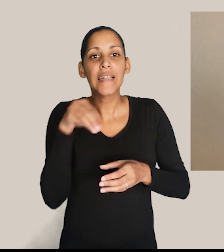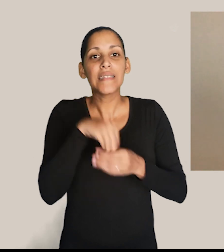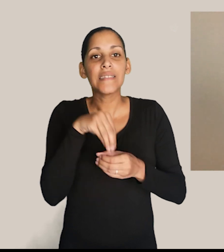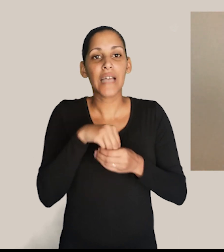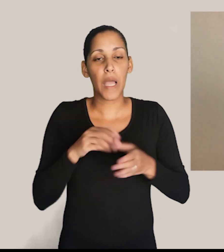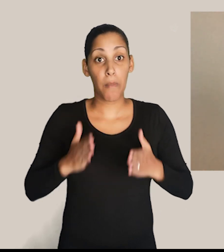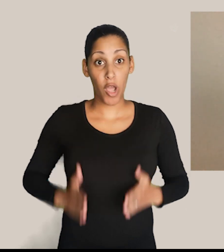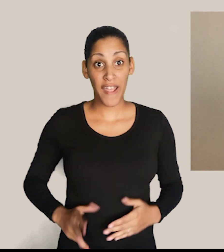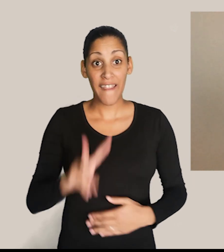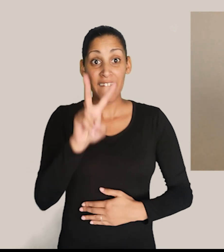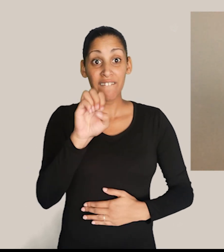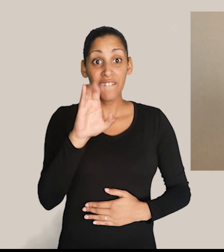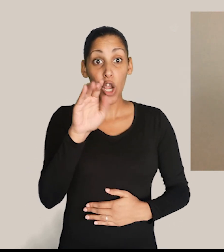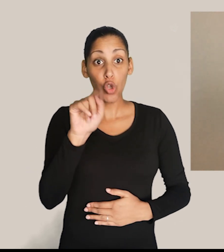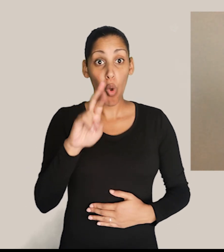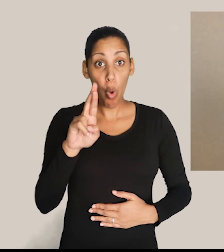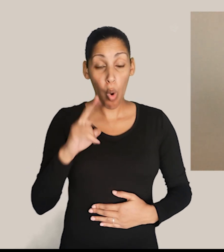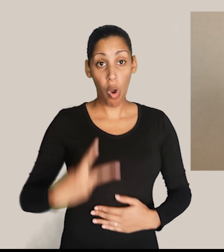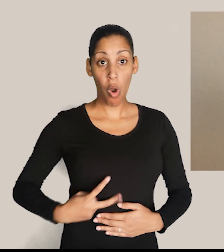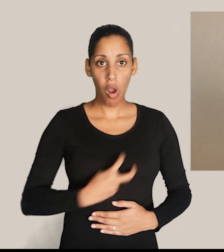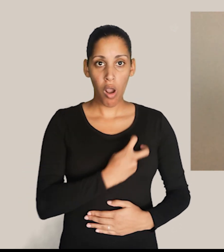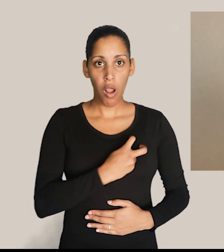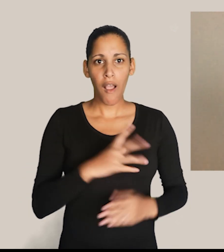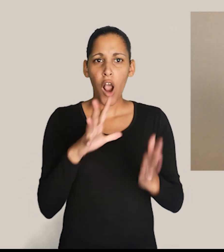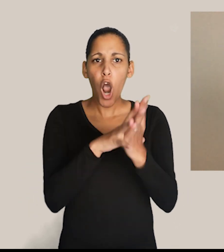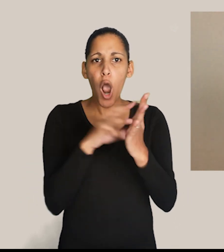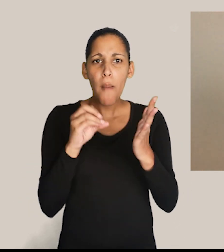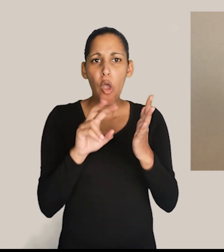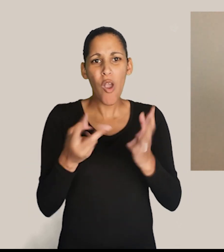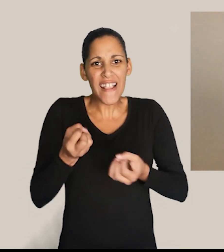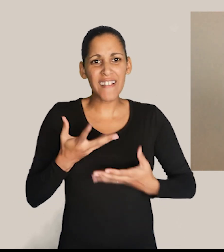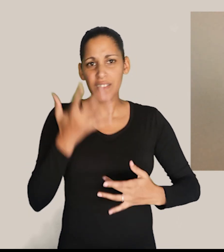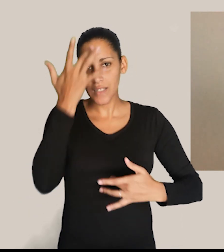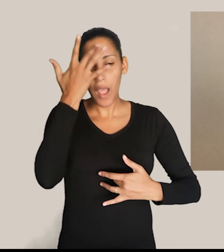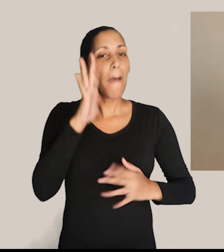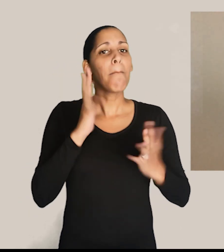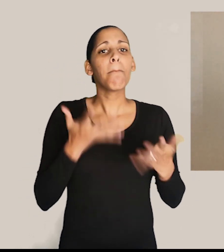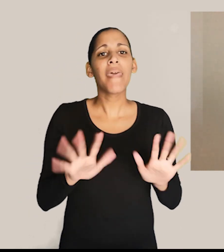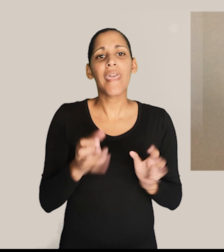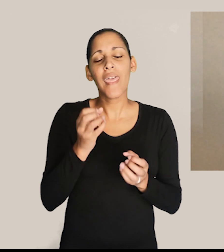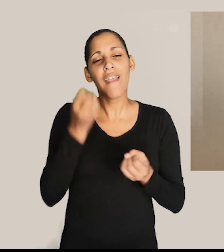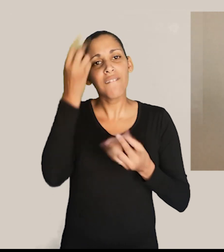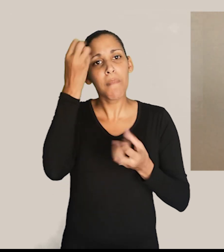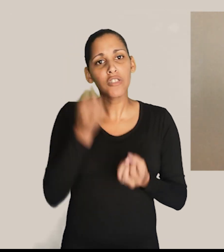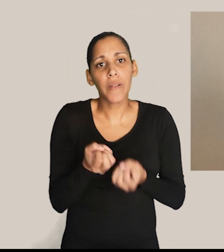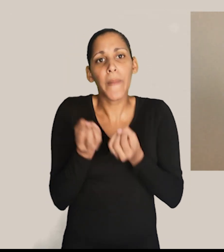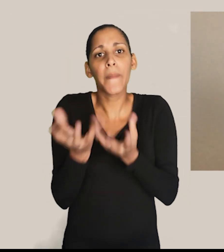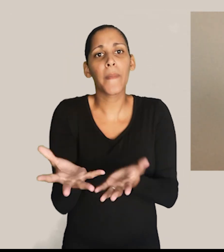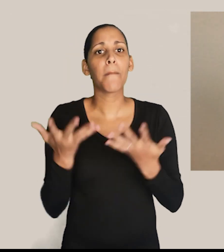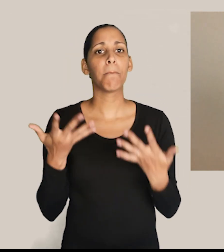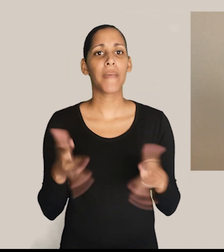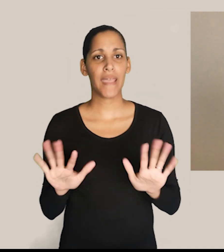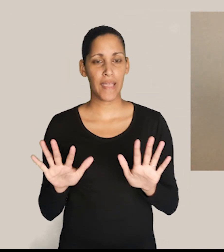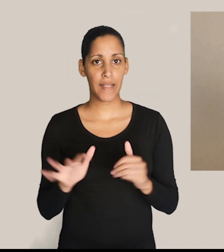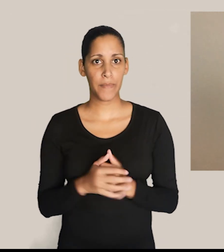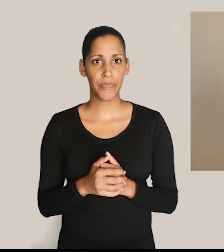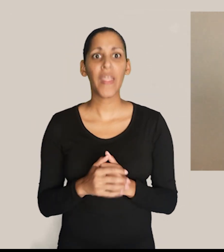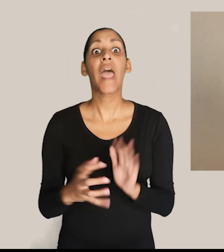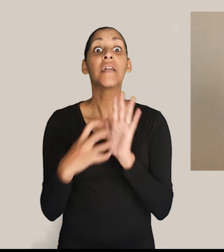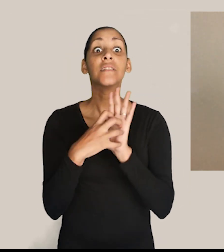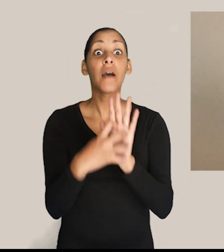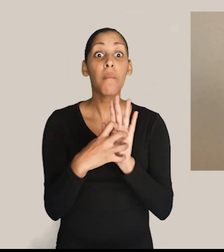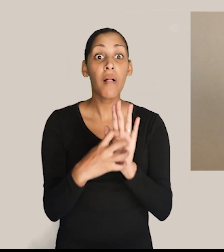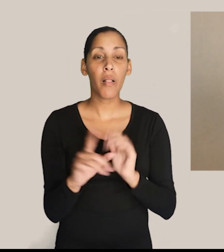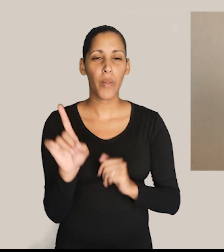in your body. The viral vector is engineered not to replicate or to make you sick, but simply to deliver